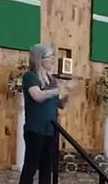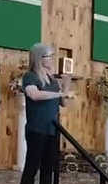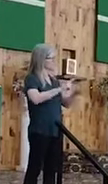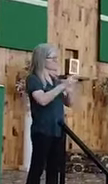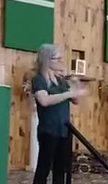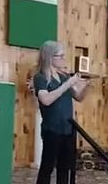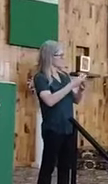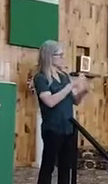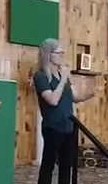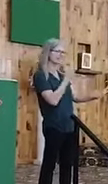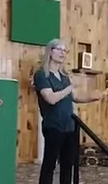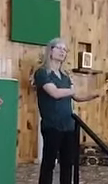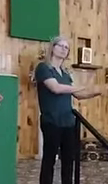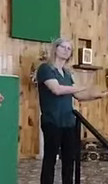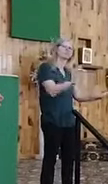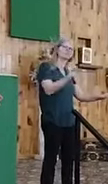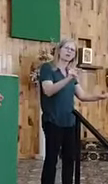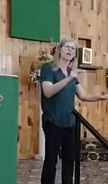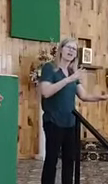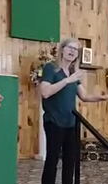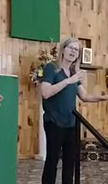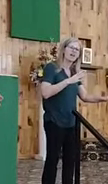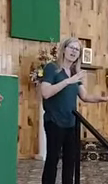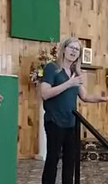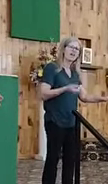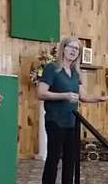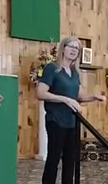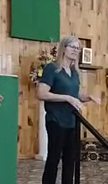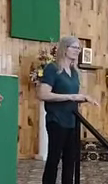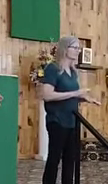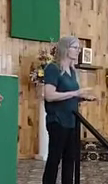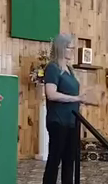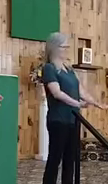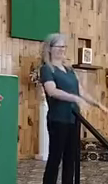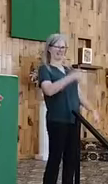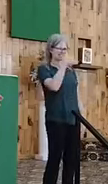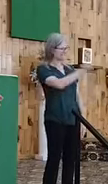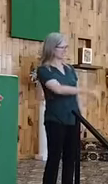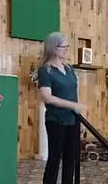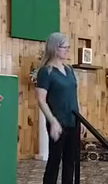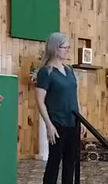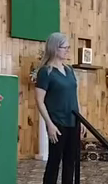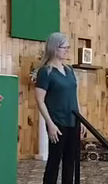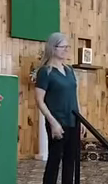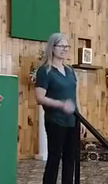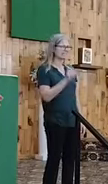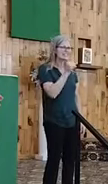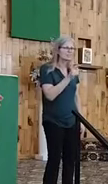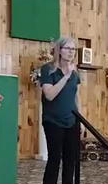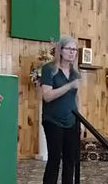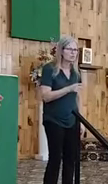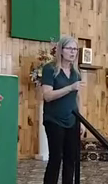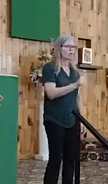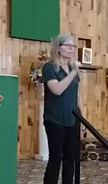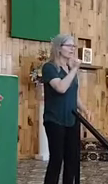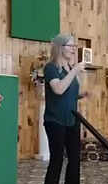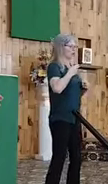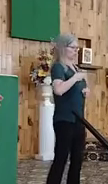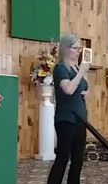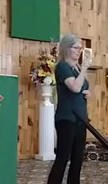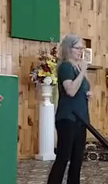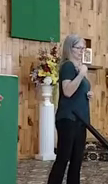okay. You're only human. But this is ludicrous. That's not true. We're not human because we sin. God didn't make